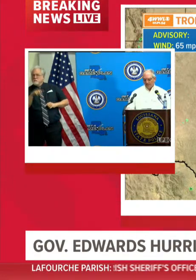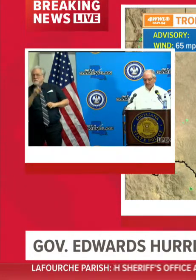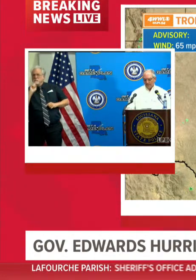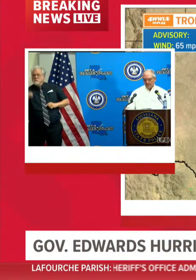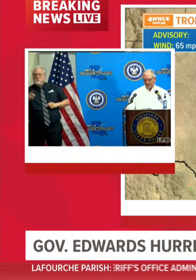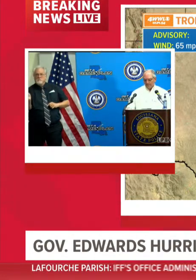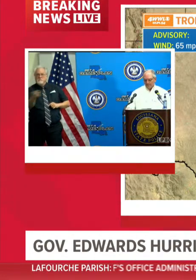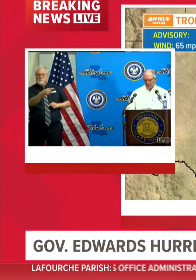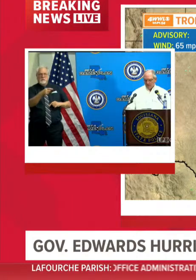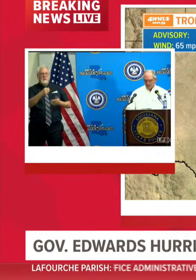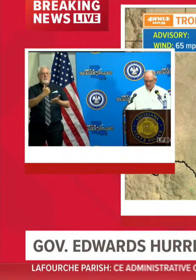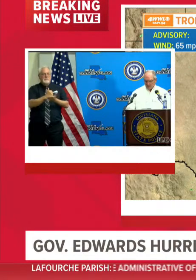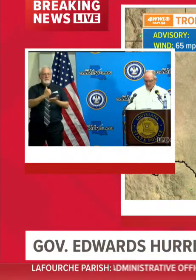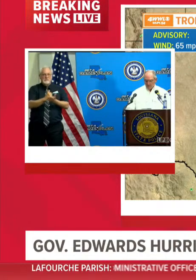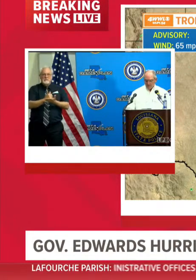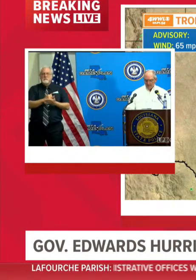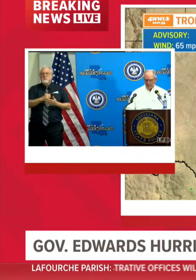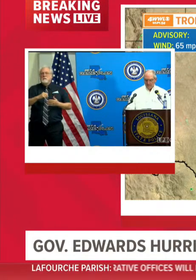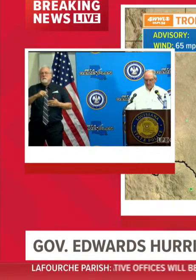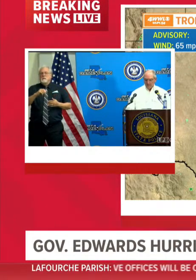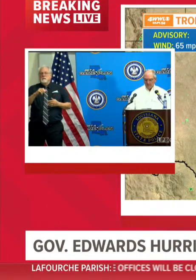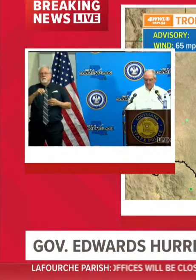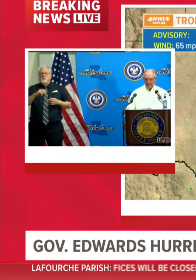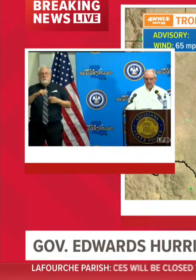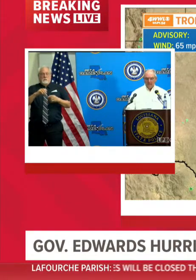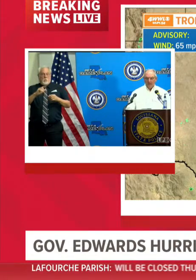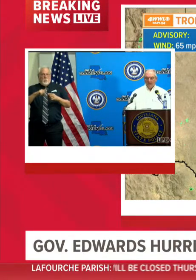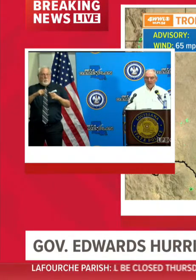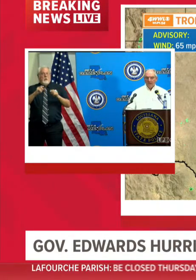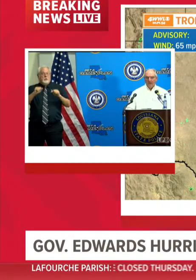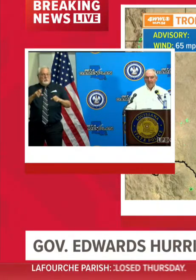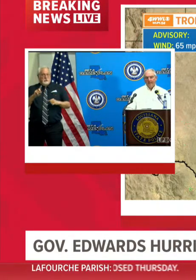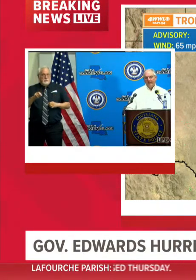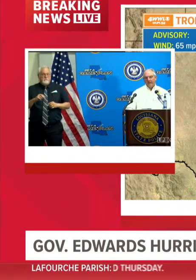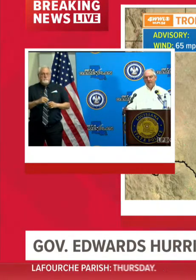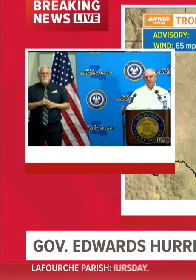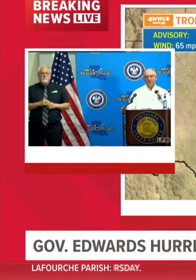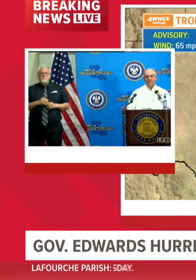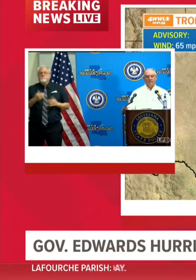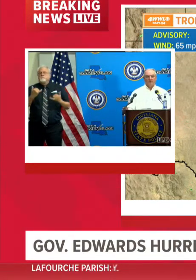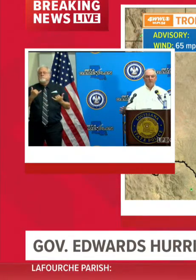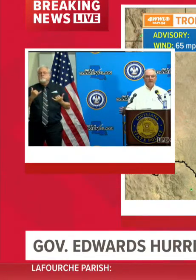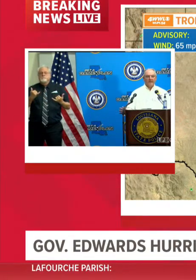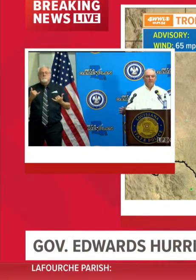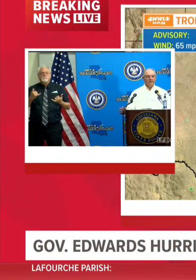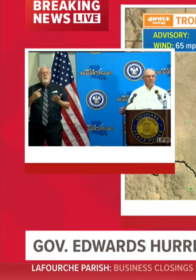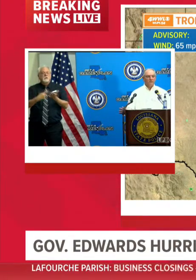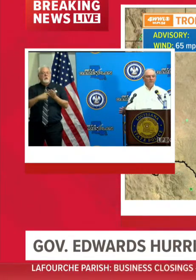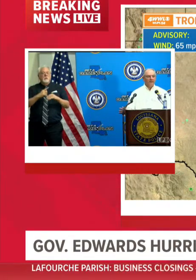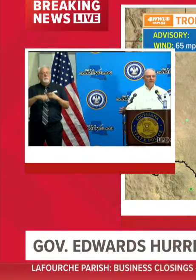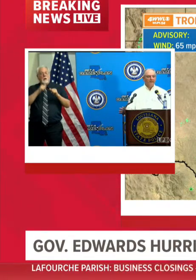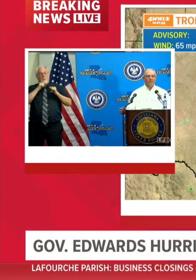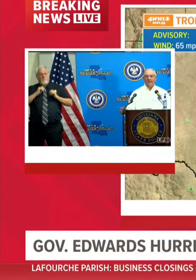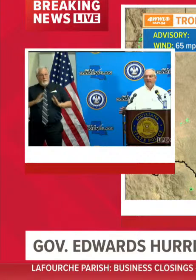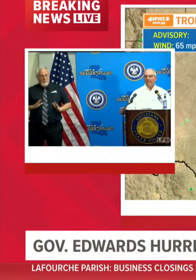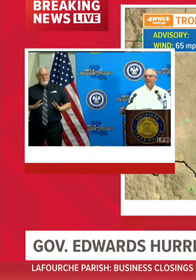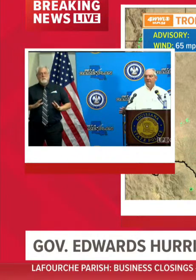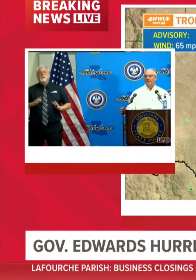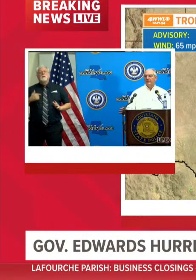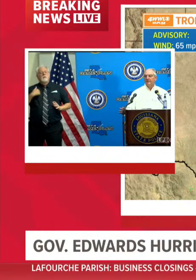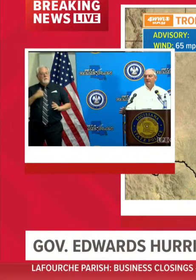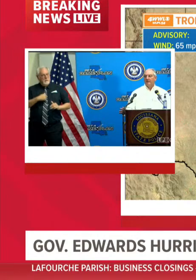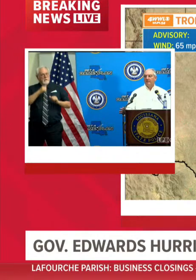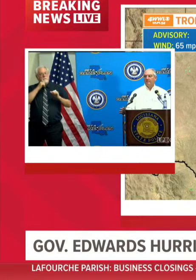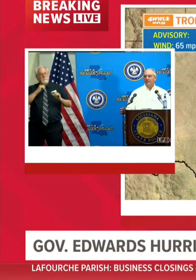the assistance just as soon as it was safe to do that. Now, look, we've talked about how blessed we've been, and we have